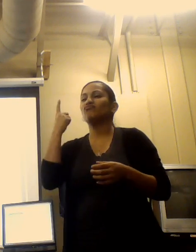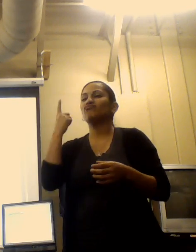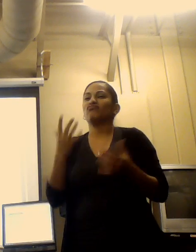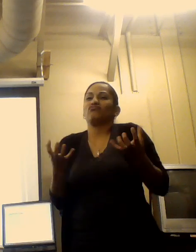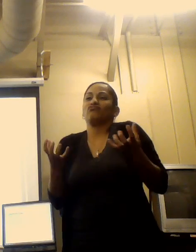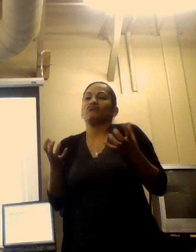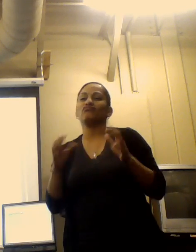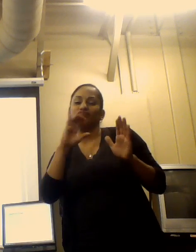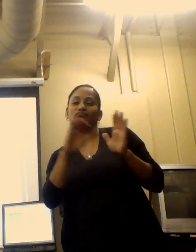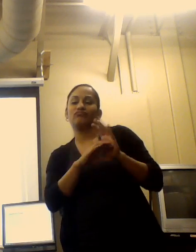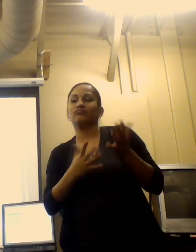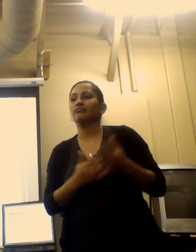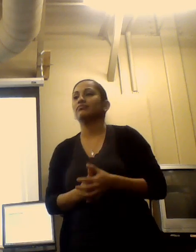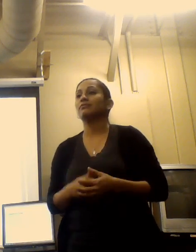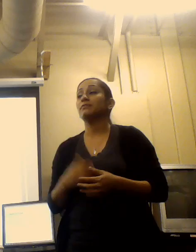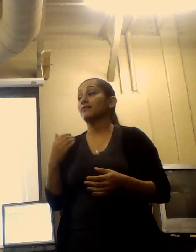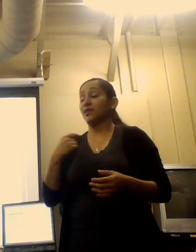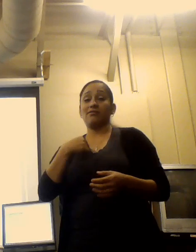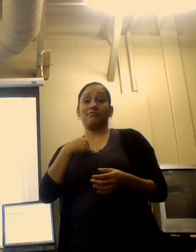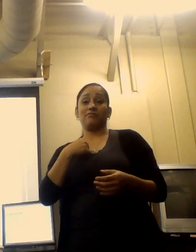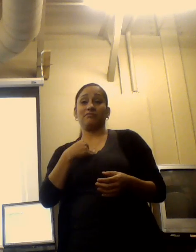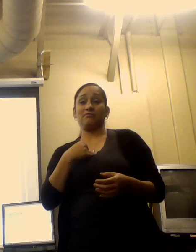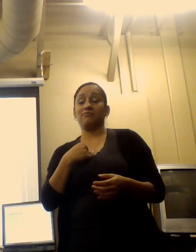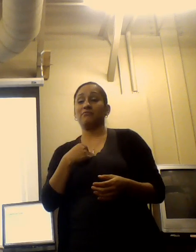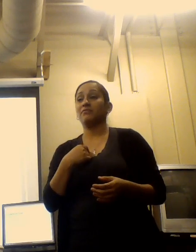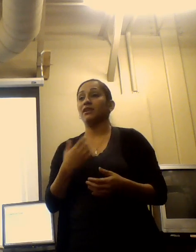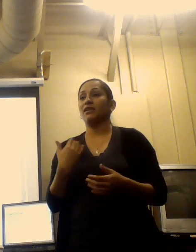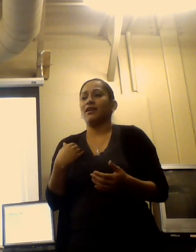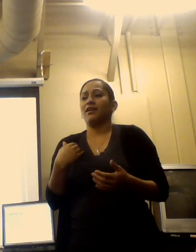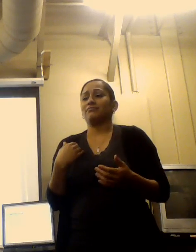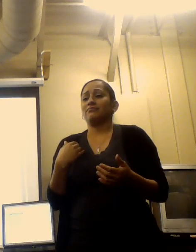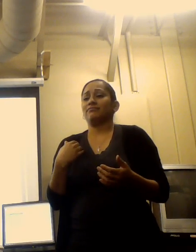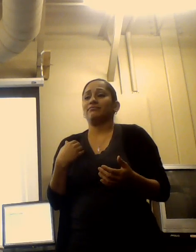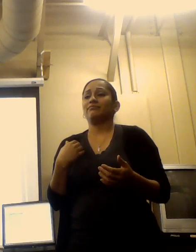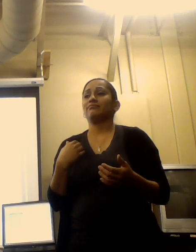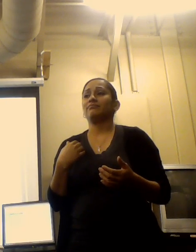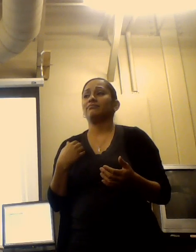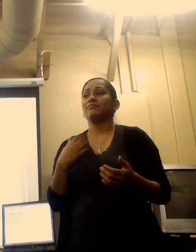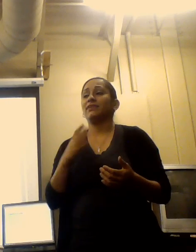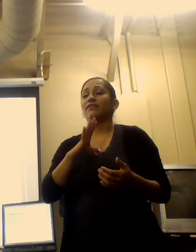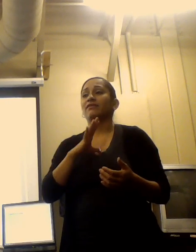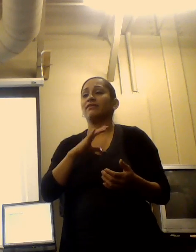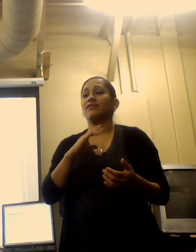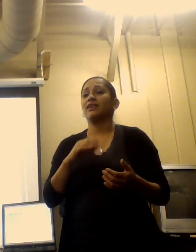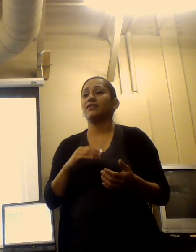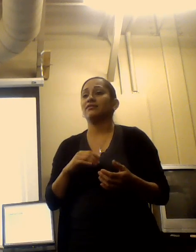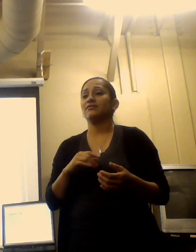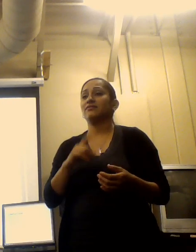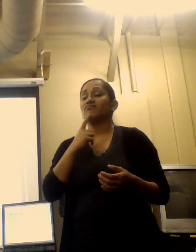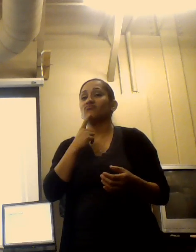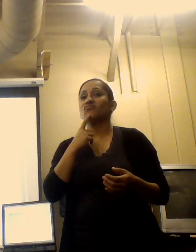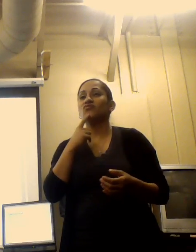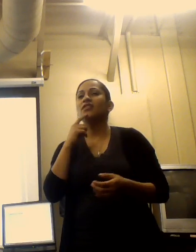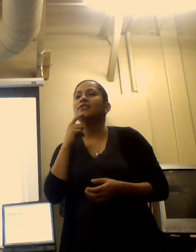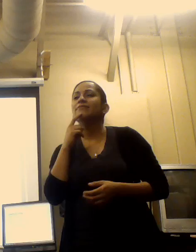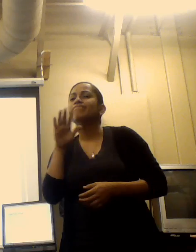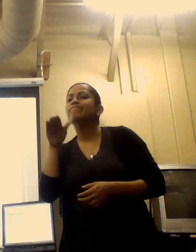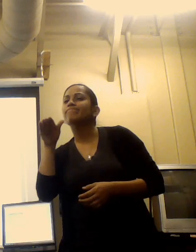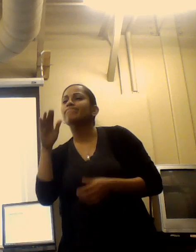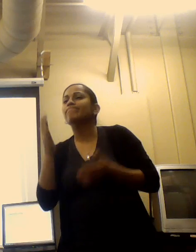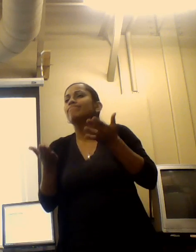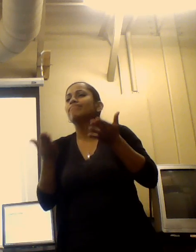I'm even okay with asking someone in terrible light to move somewhere else so I can take a good photo of them instead of a terrible